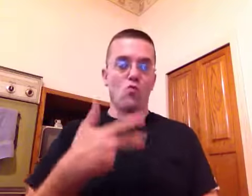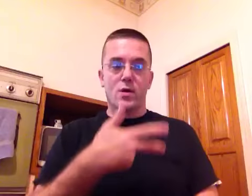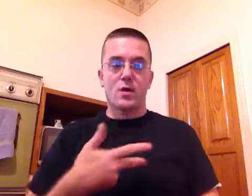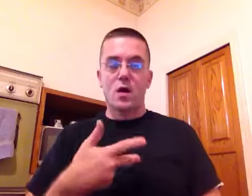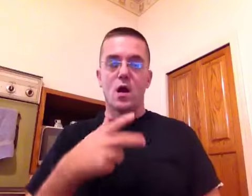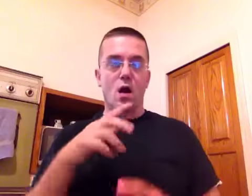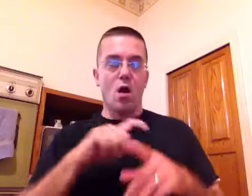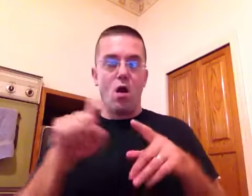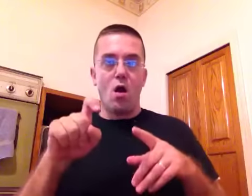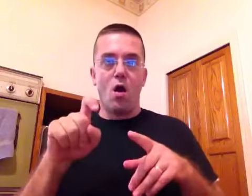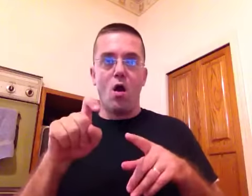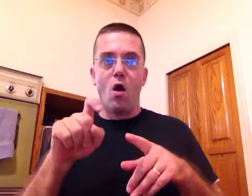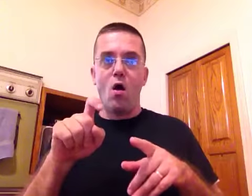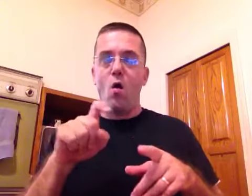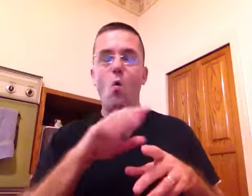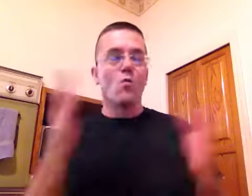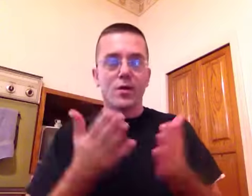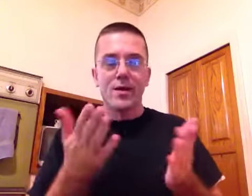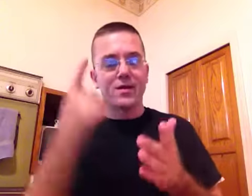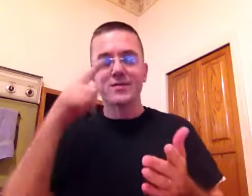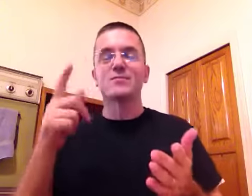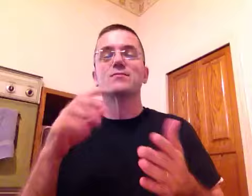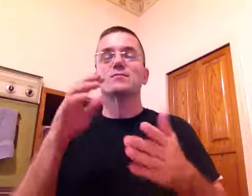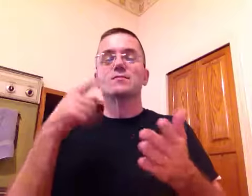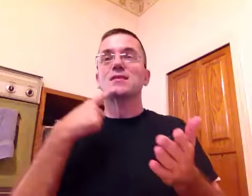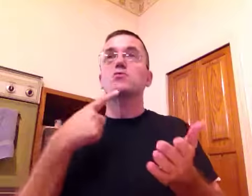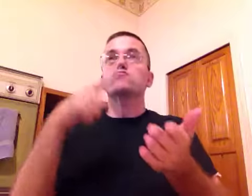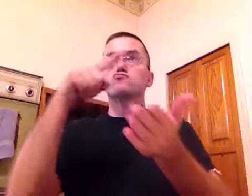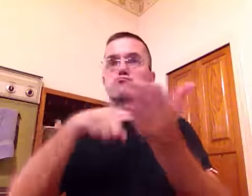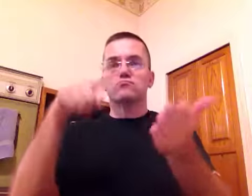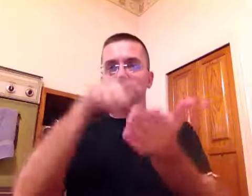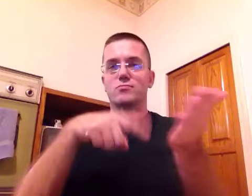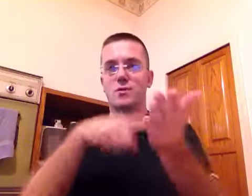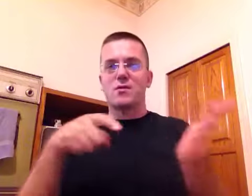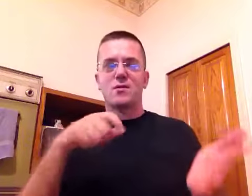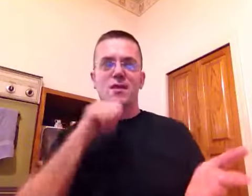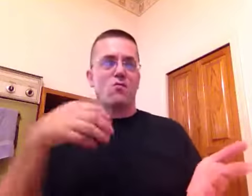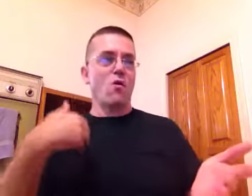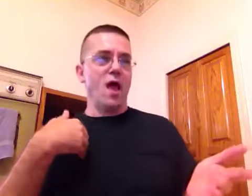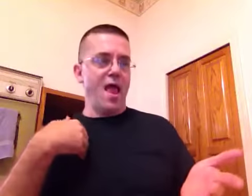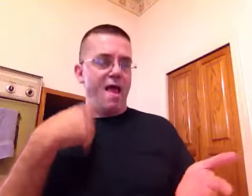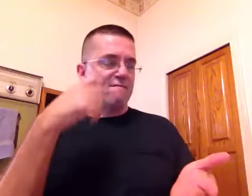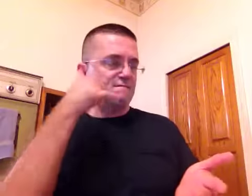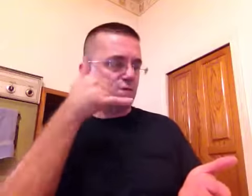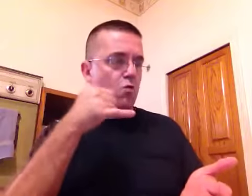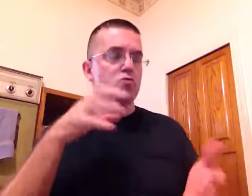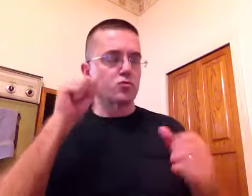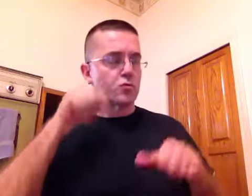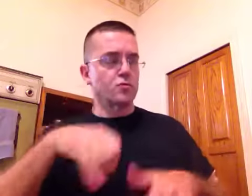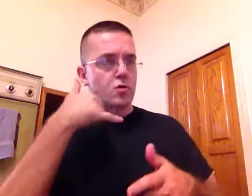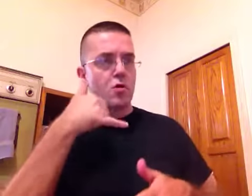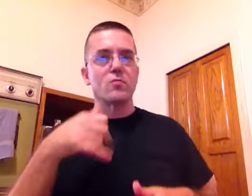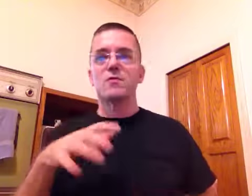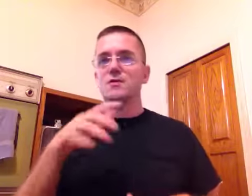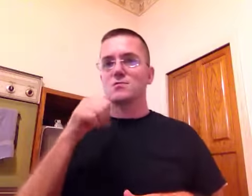from Arizona to Nashville to do this? Yes. They don't have phones there? You could have just called me. These two little girls standing next to me, Sydney and